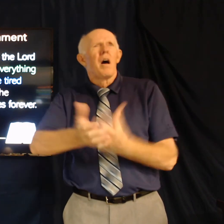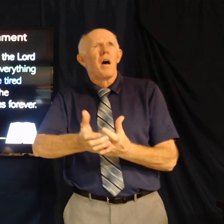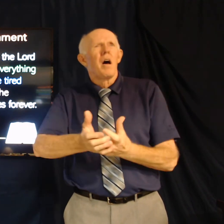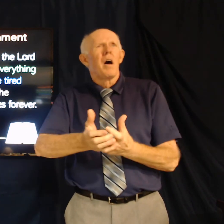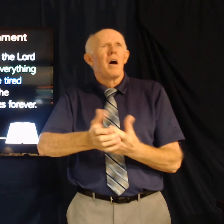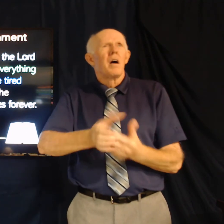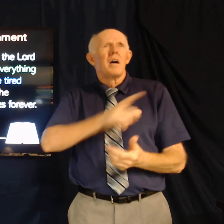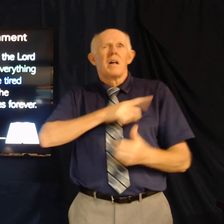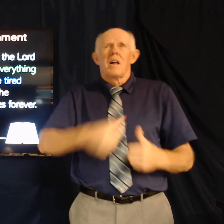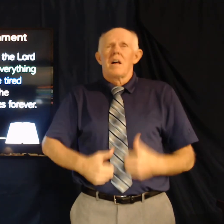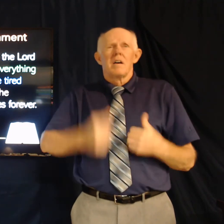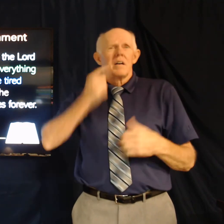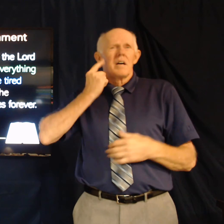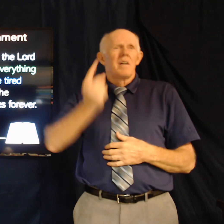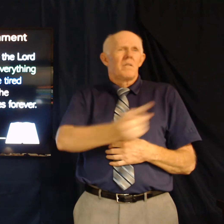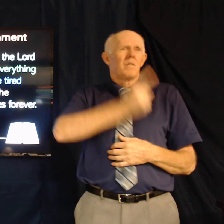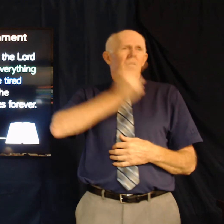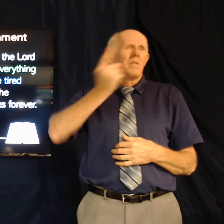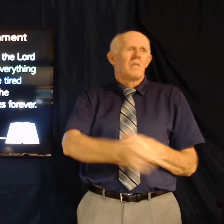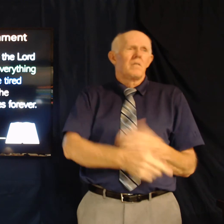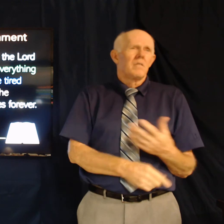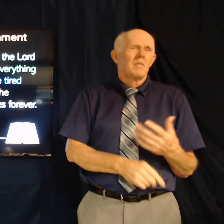the faraway places on earth. The Lord lives forever.